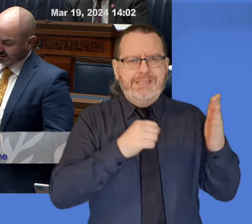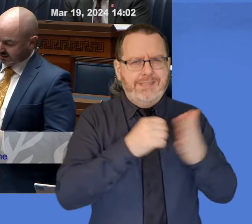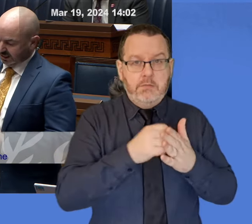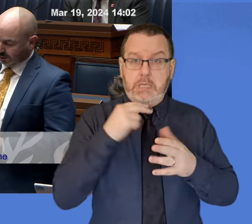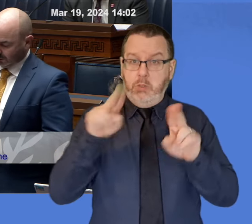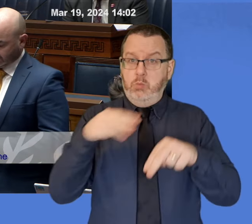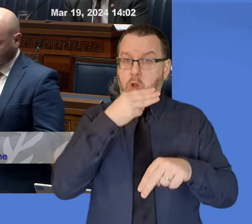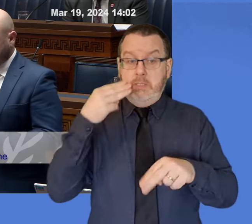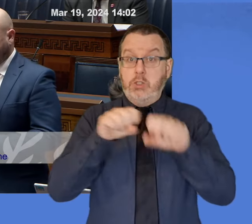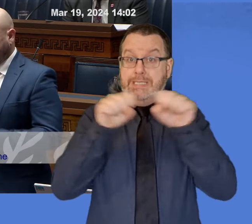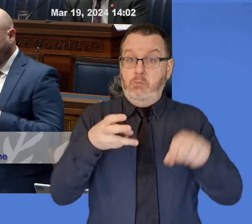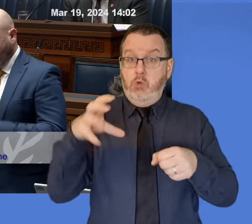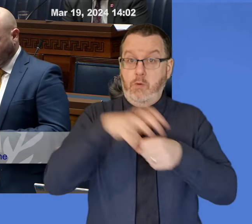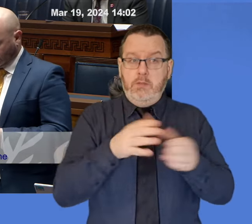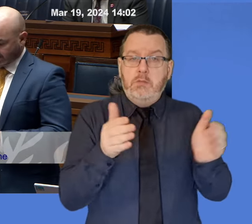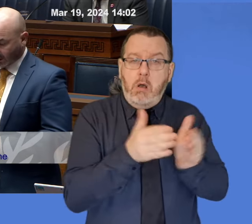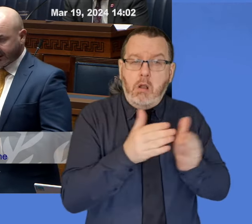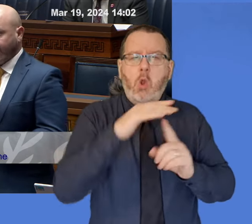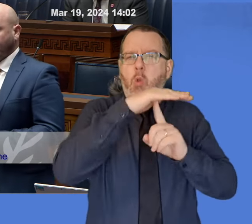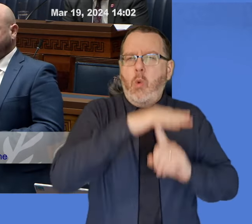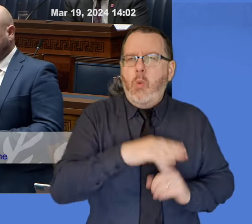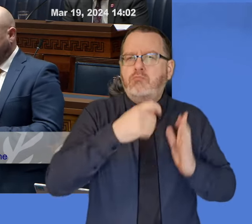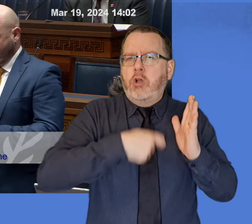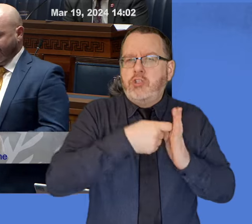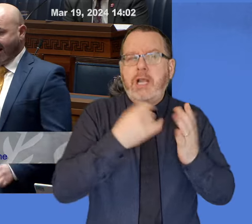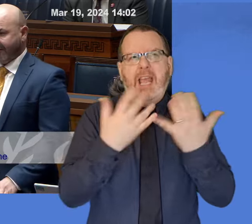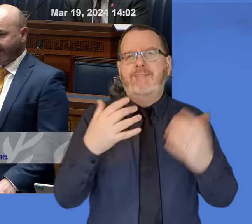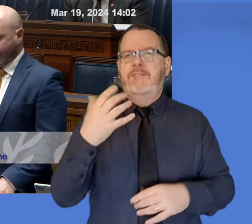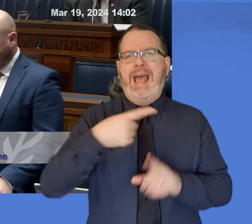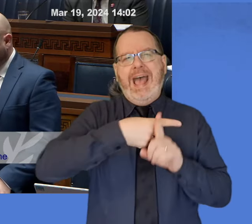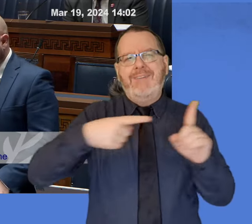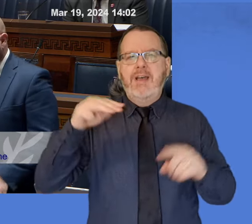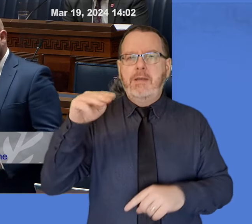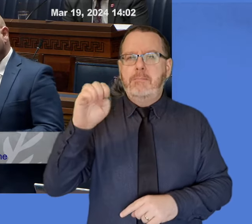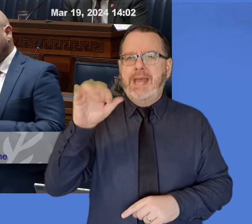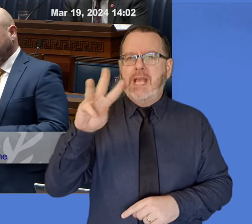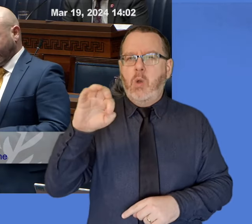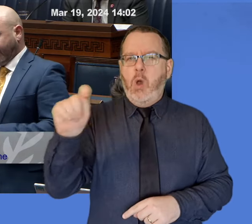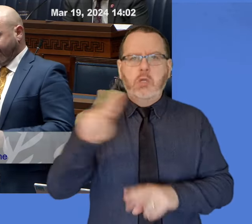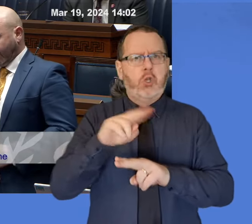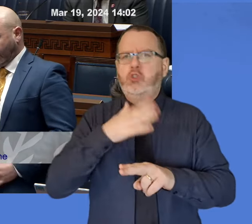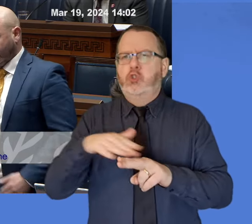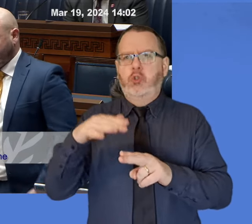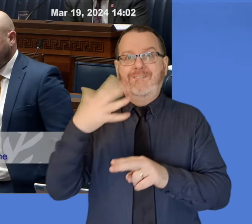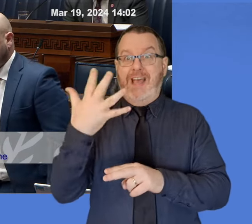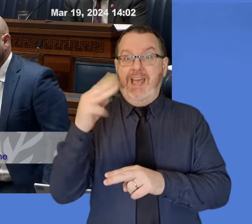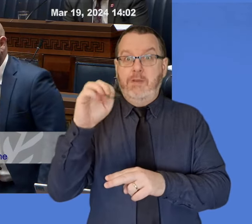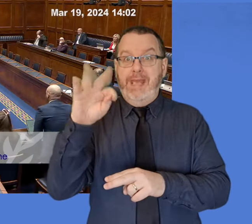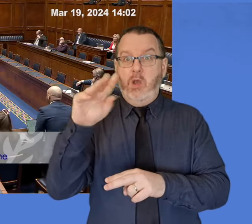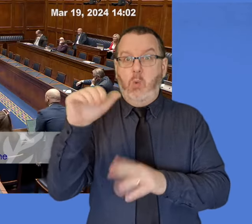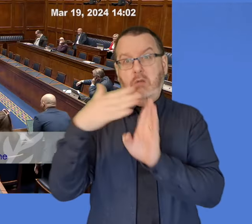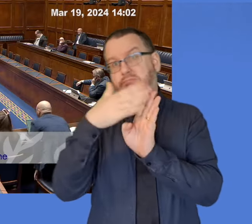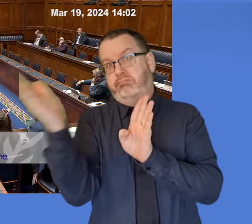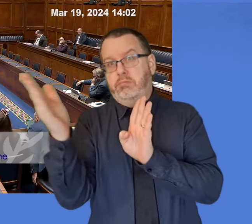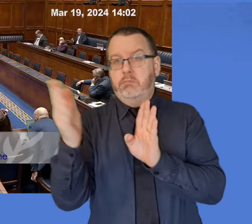with us that the scheme will also include support for low or smaller scale projects from half a megawatt and not just from the 5 megawatt that's been previously